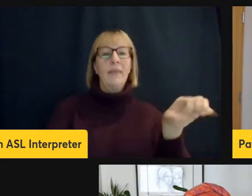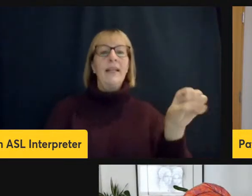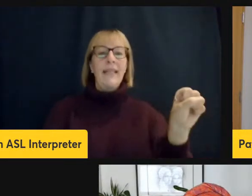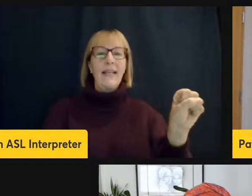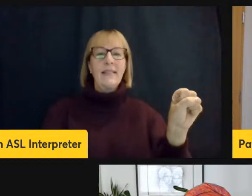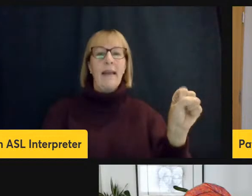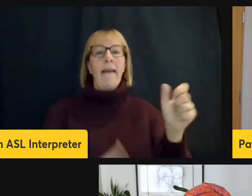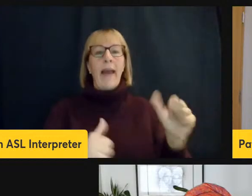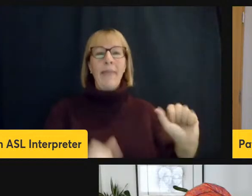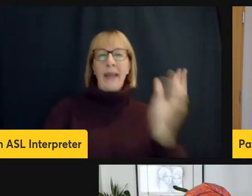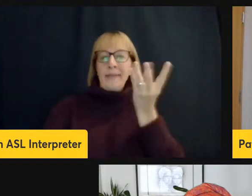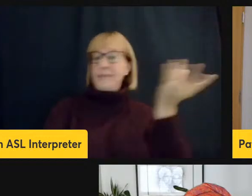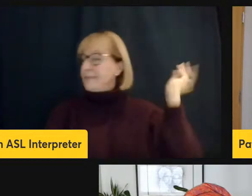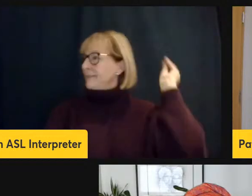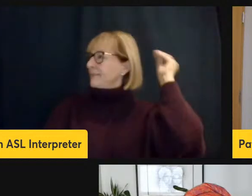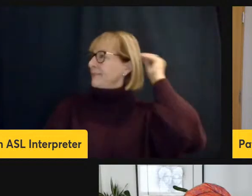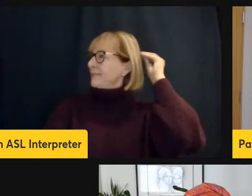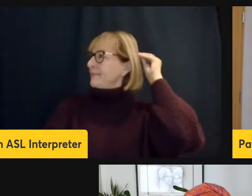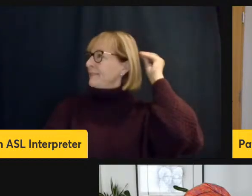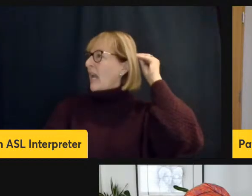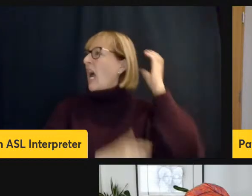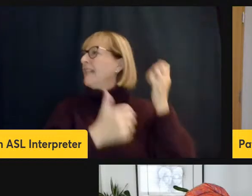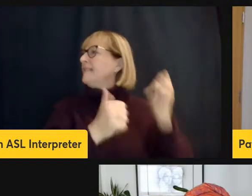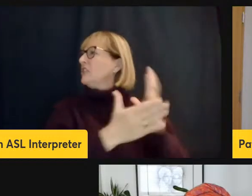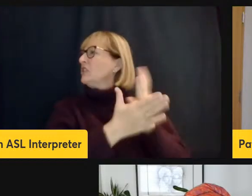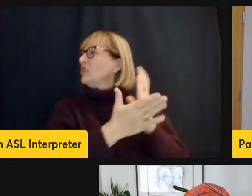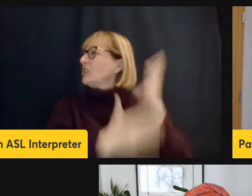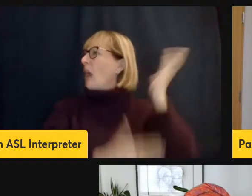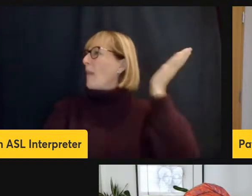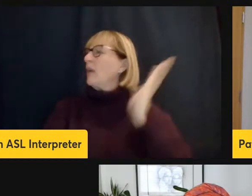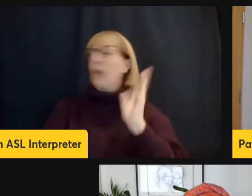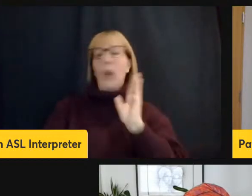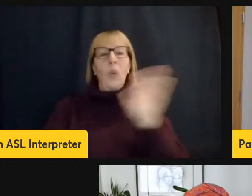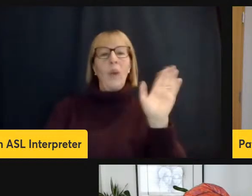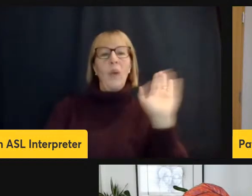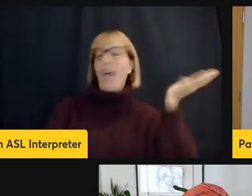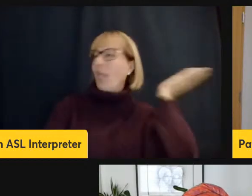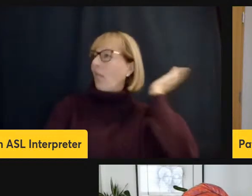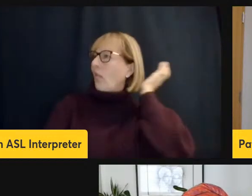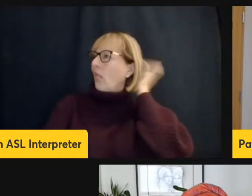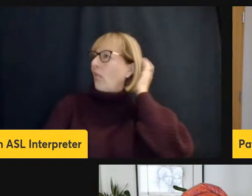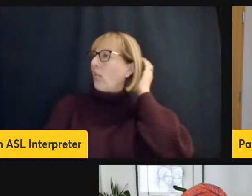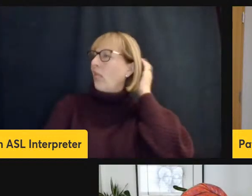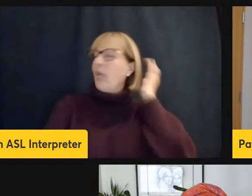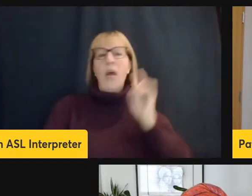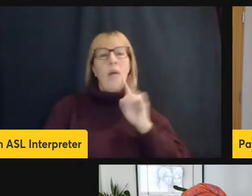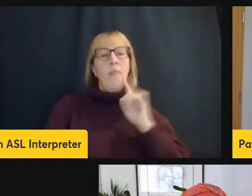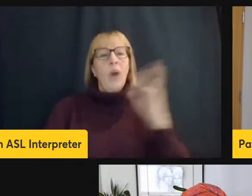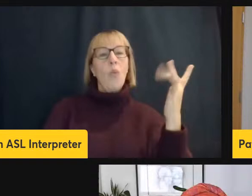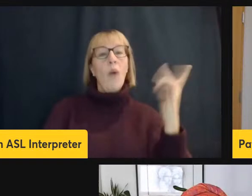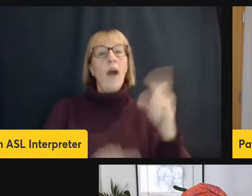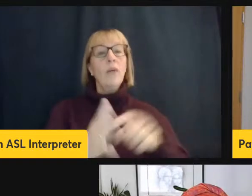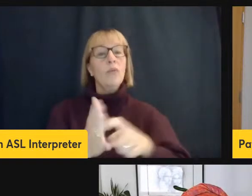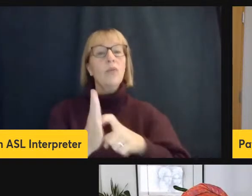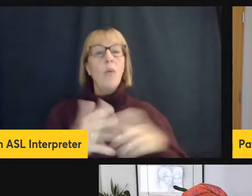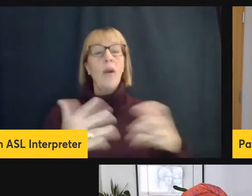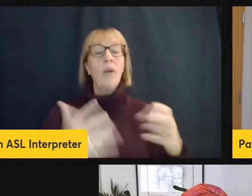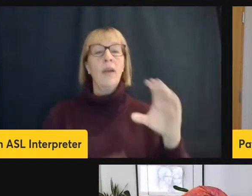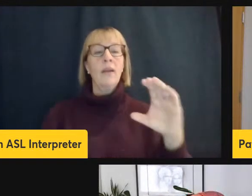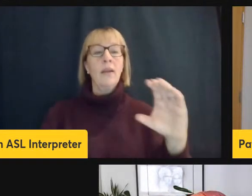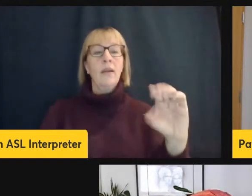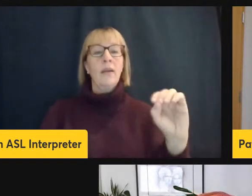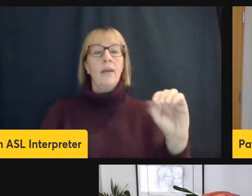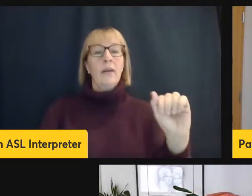then consciously in your mind trying not to do it anymore. But why do you need a coalition and